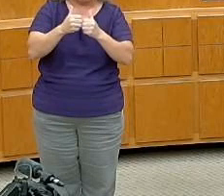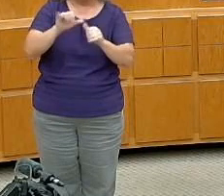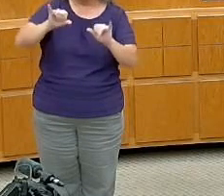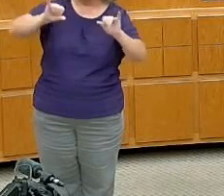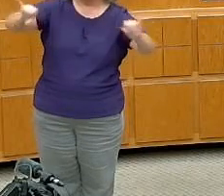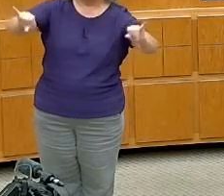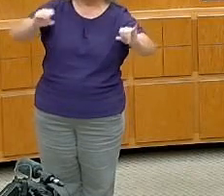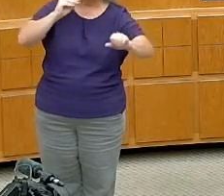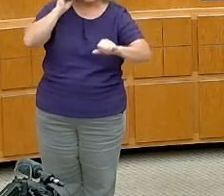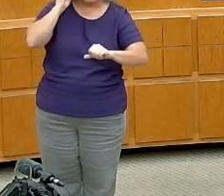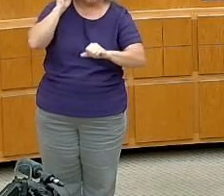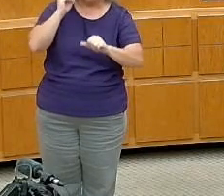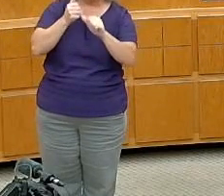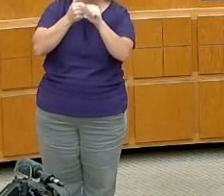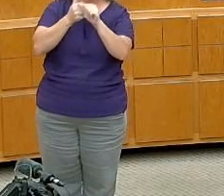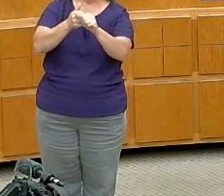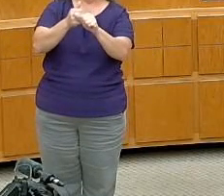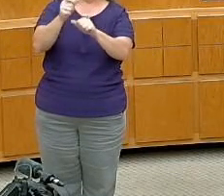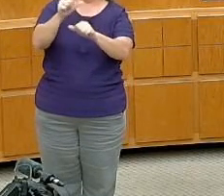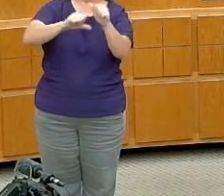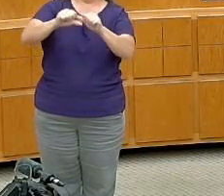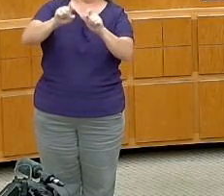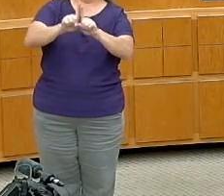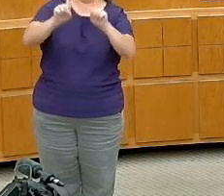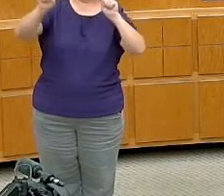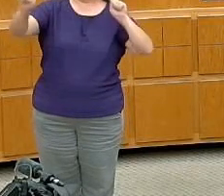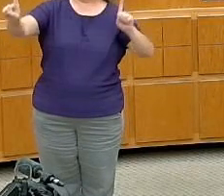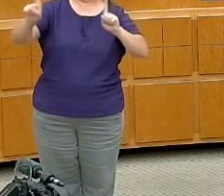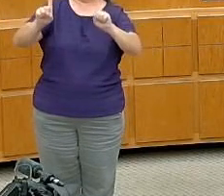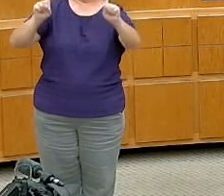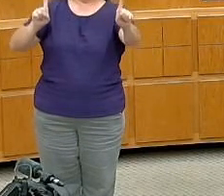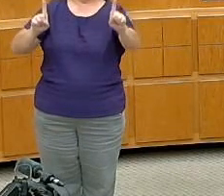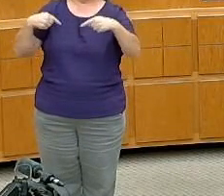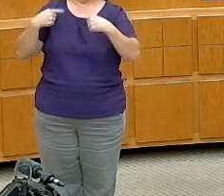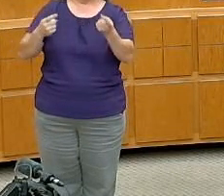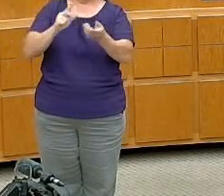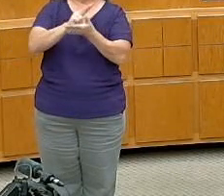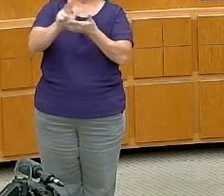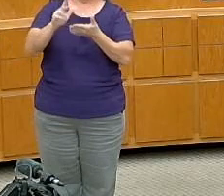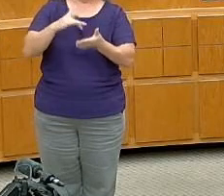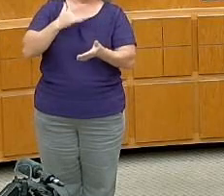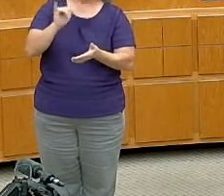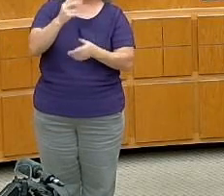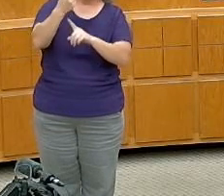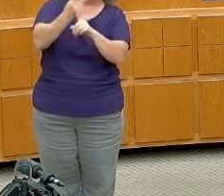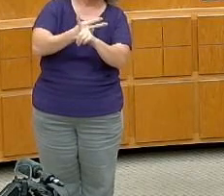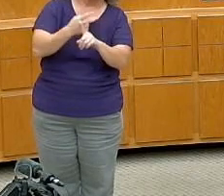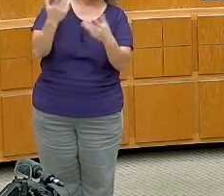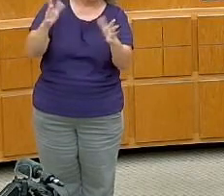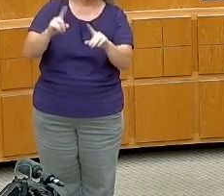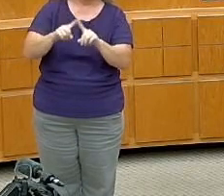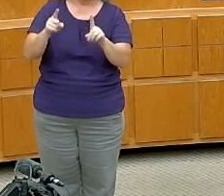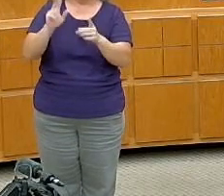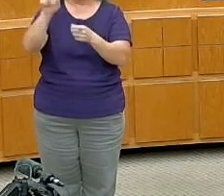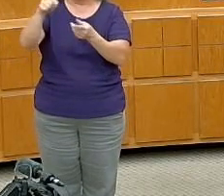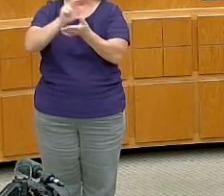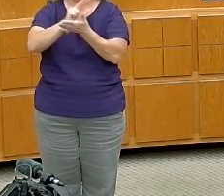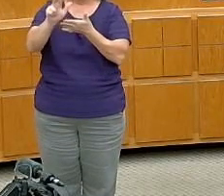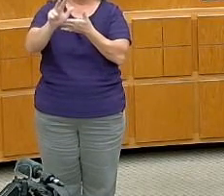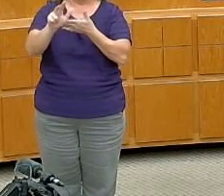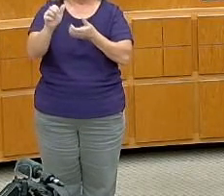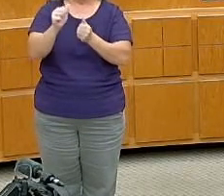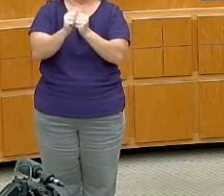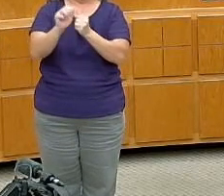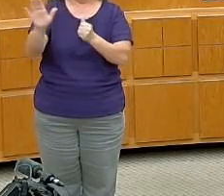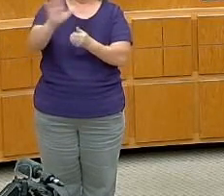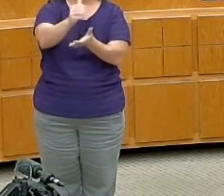last almost 3 weeks, although it feels like 2 months to me. And so with your help, we hope to have a swift end to